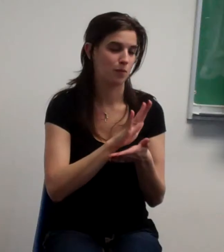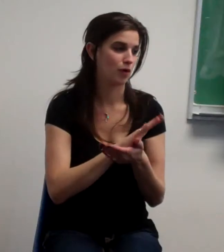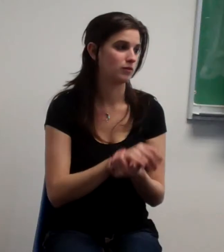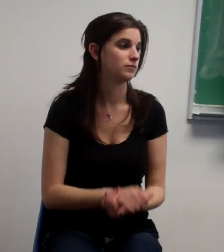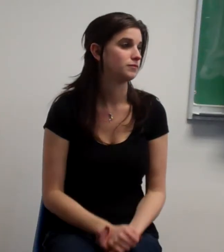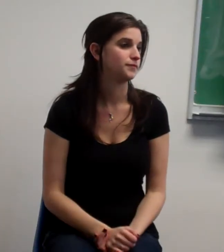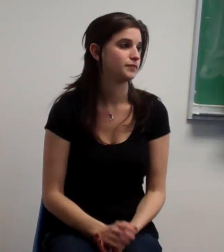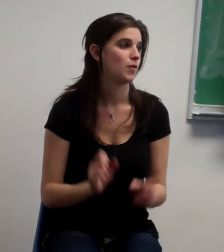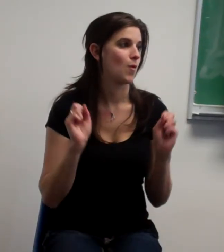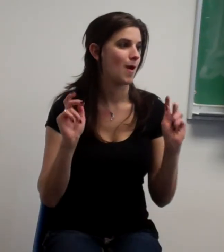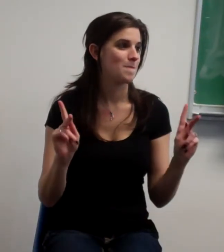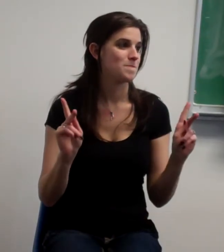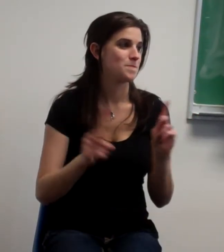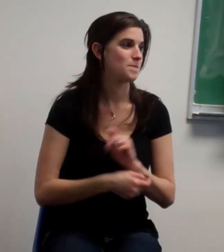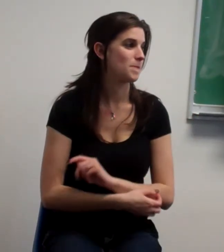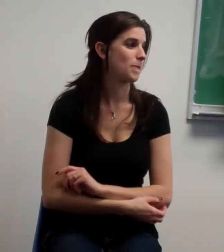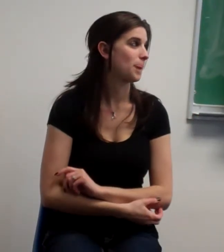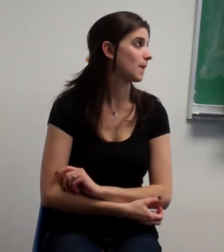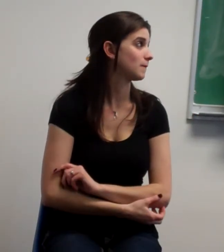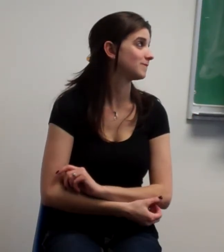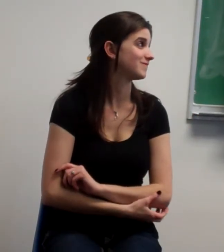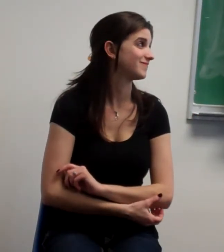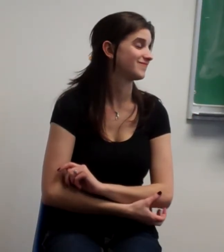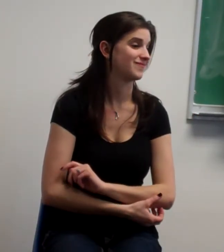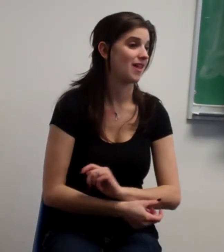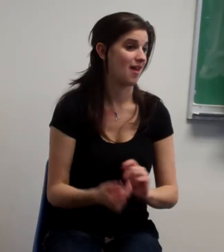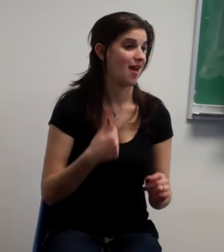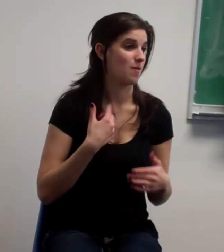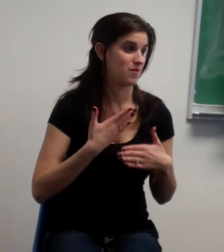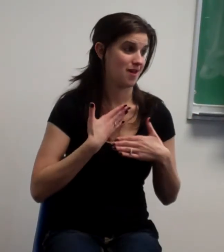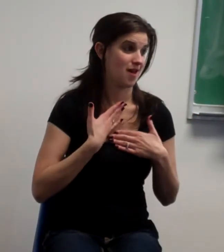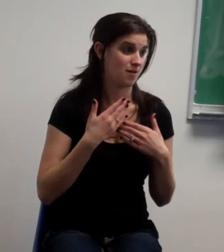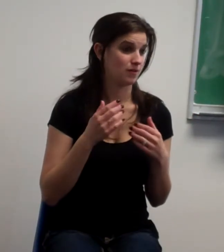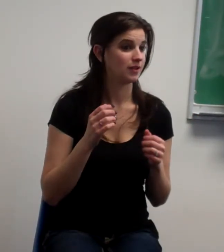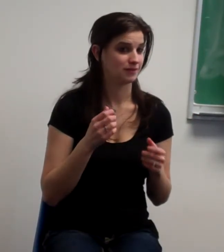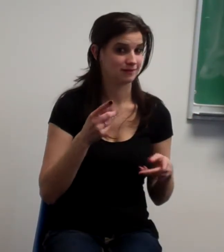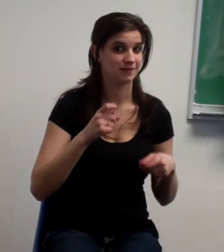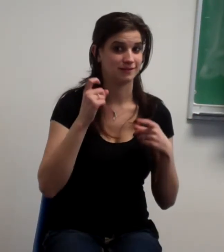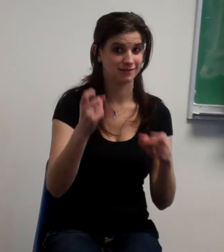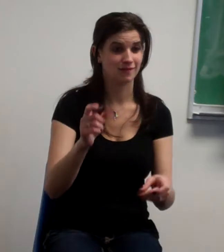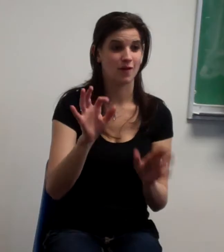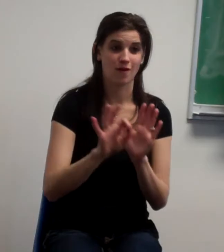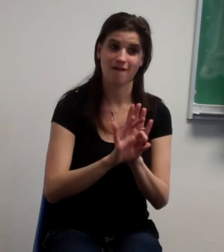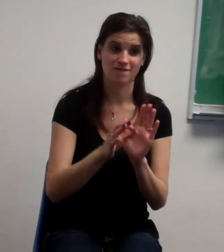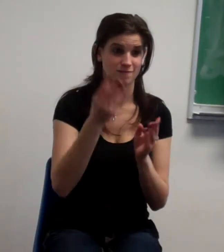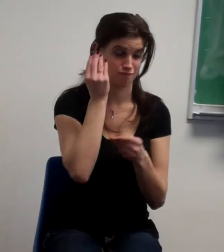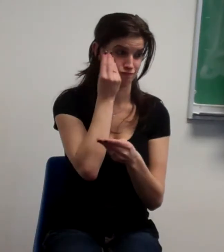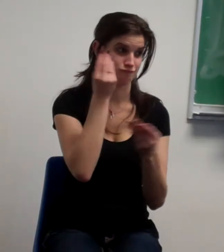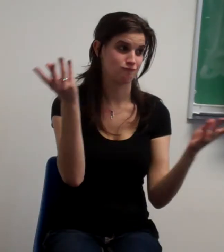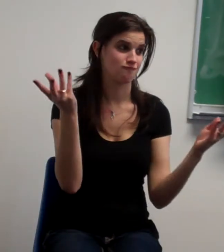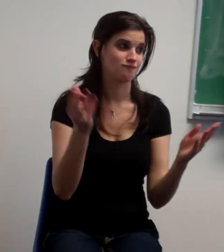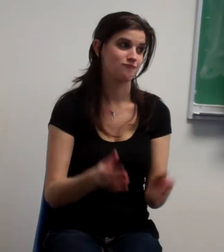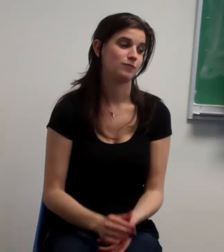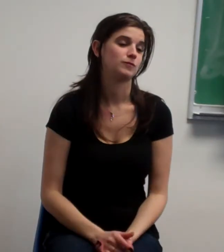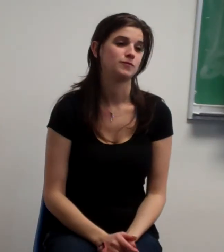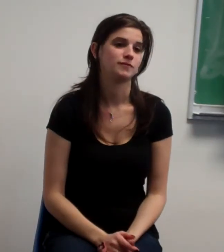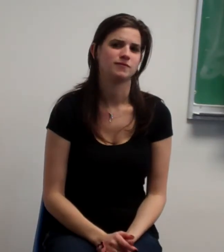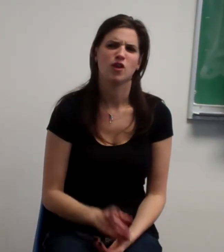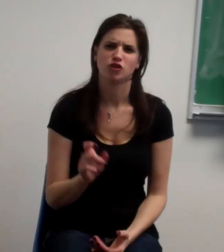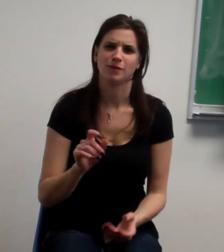all right? I'll be happy to do that one, by the way. All right? So again, just remember, all